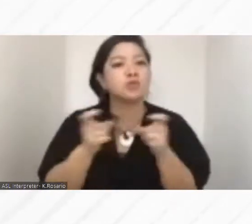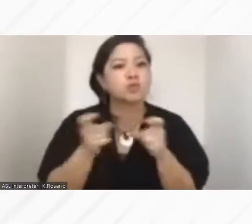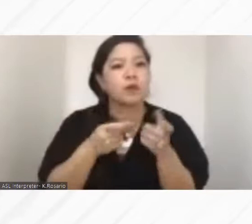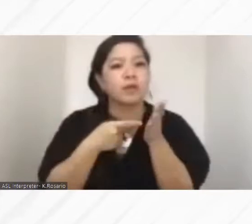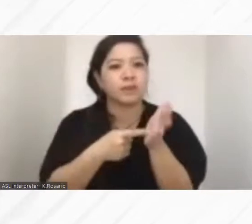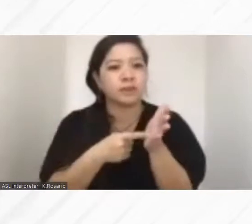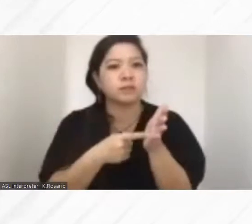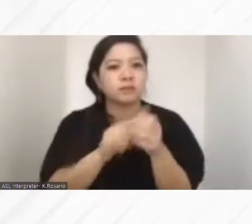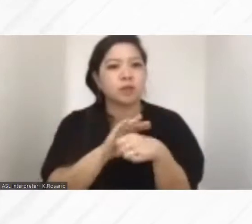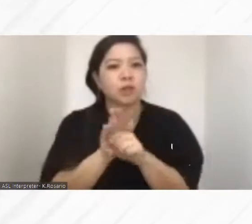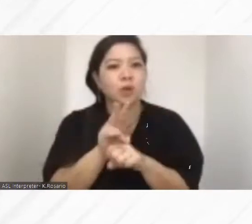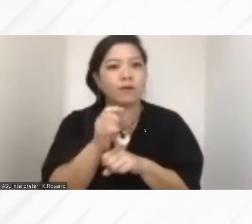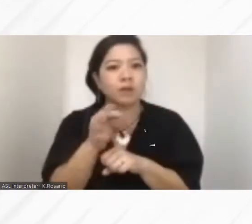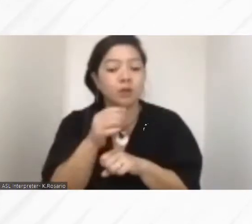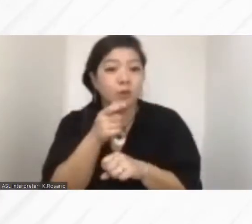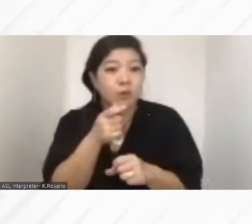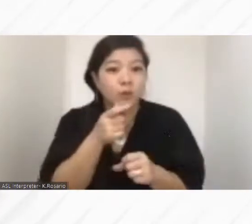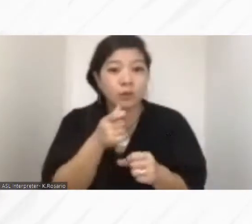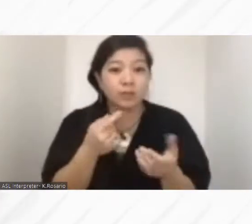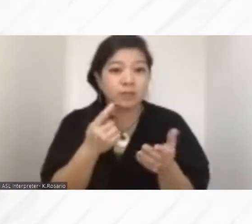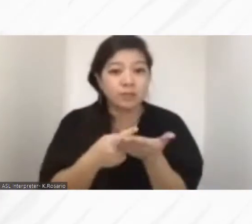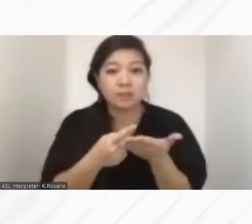virus. You all were who we bragged about on the